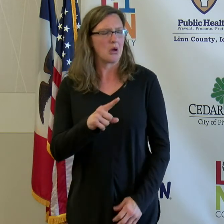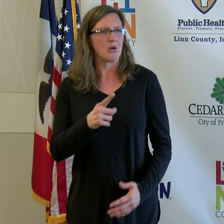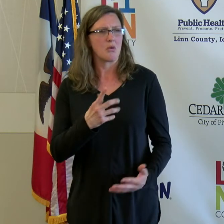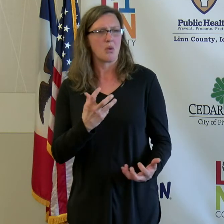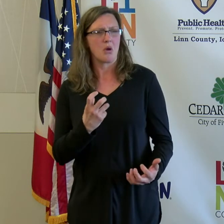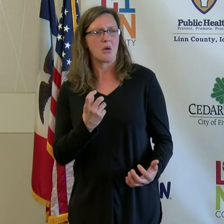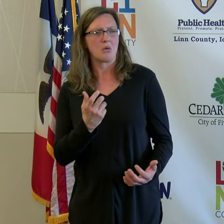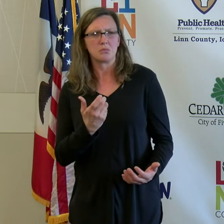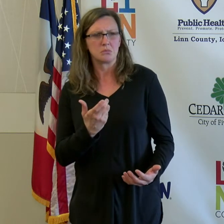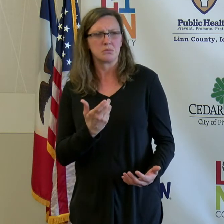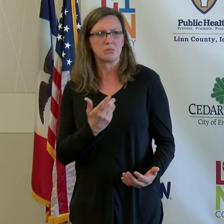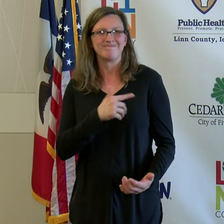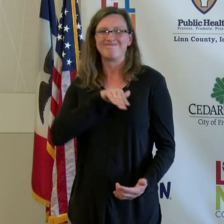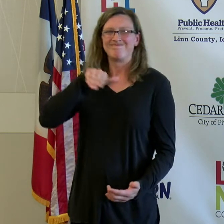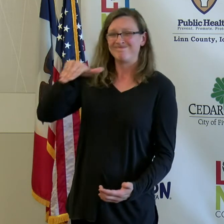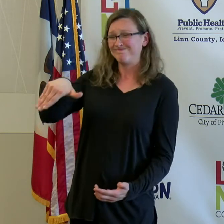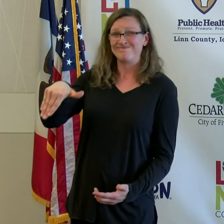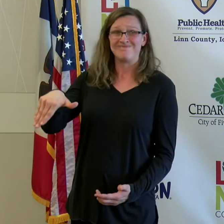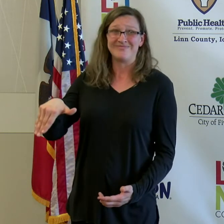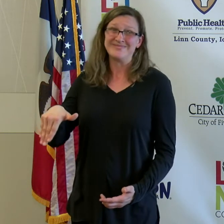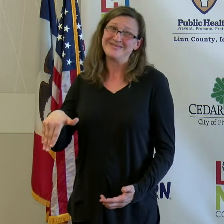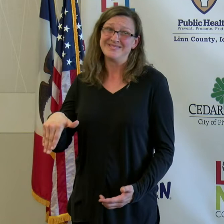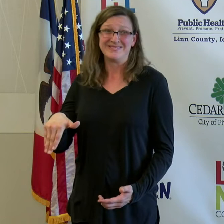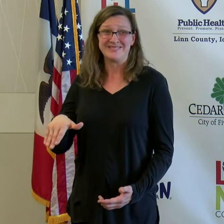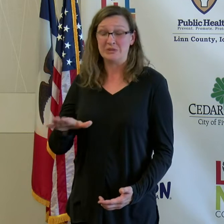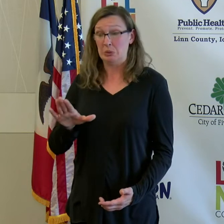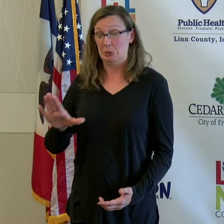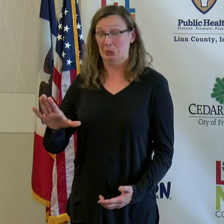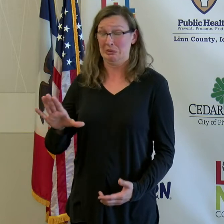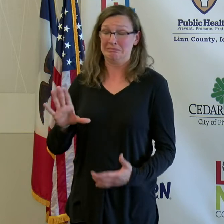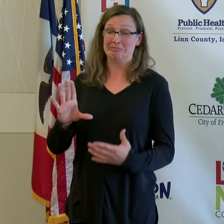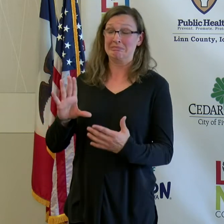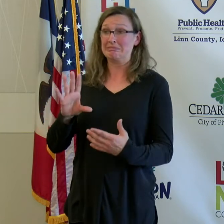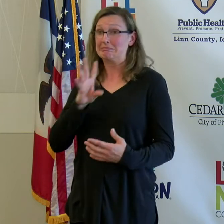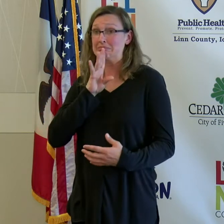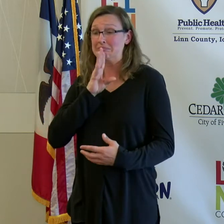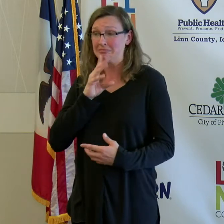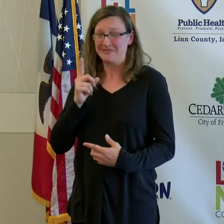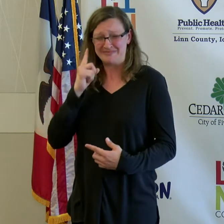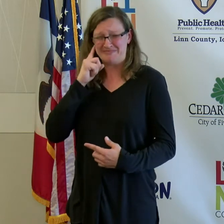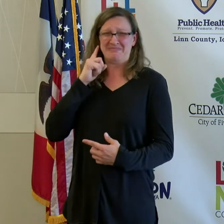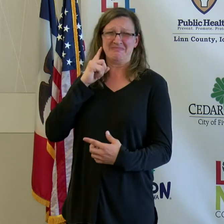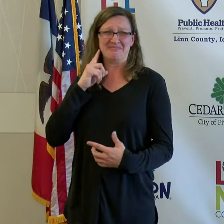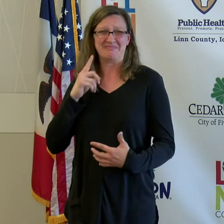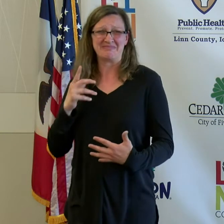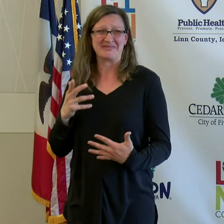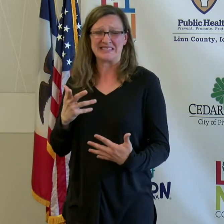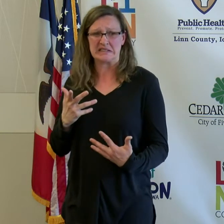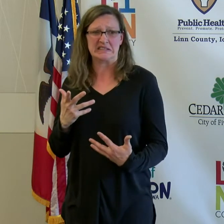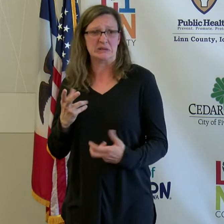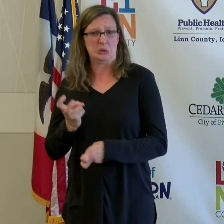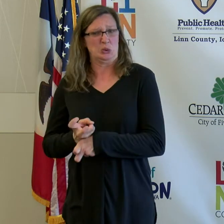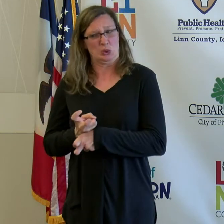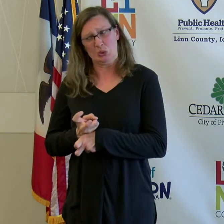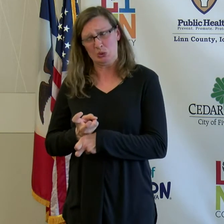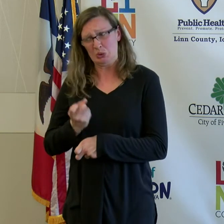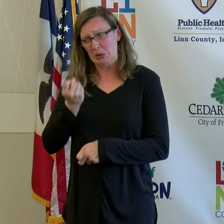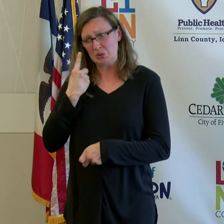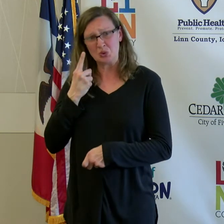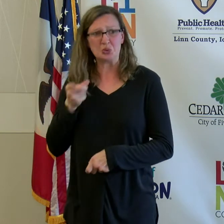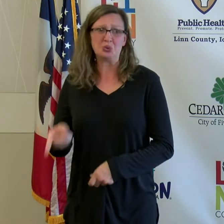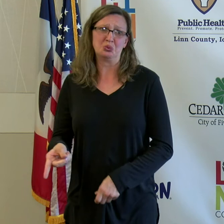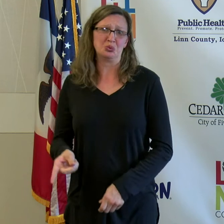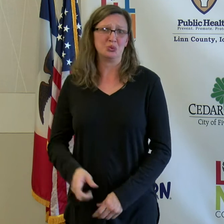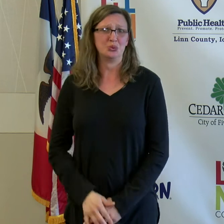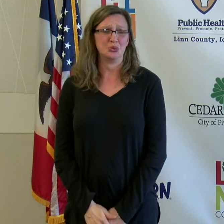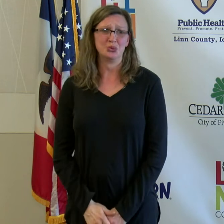Shannon, it looks like we're getting some feedback. Very good. Shannon, go ahead. Thank you. This question might be best by